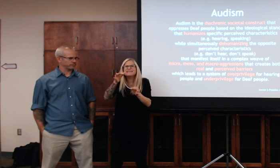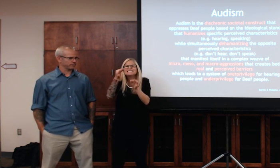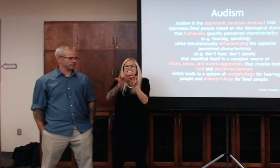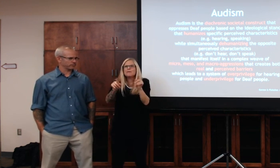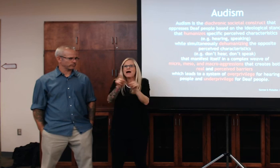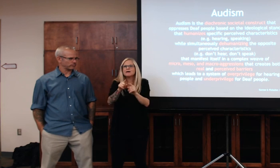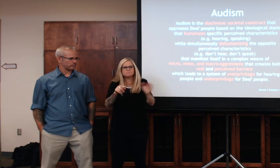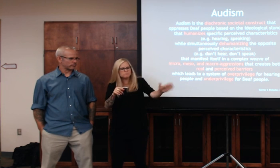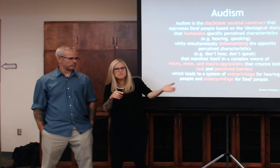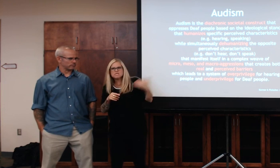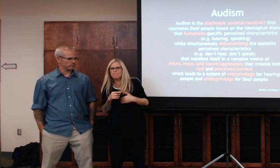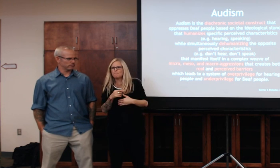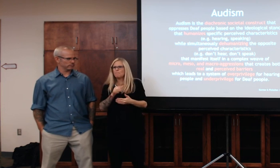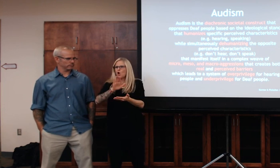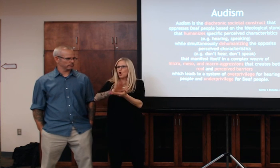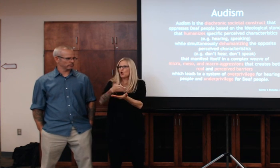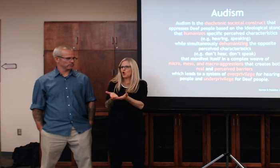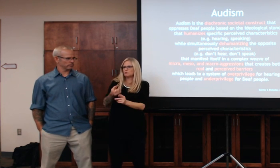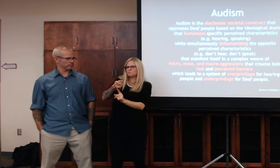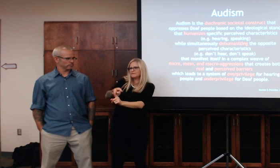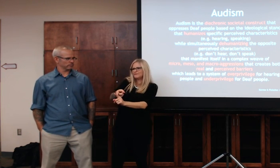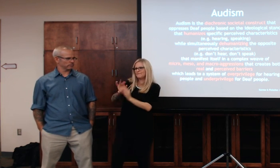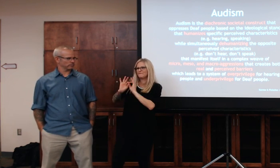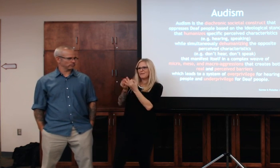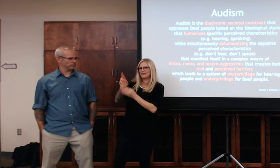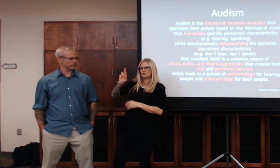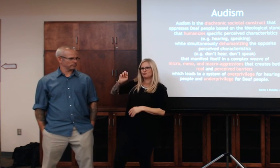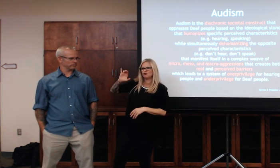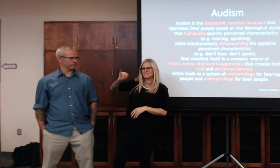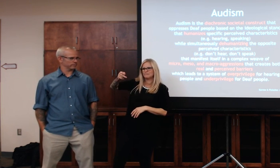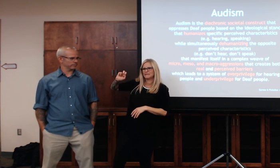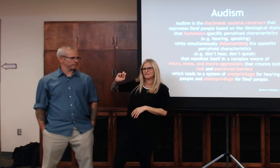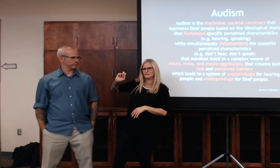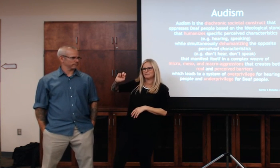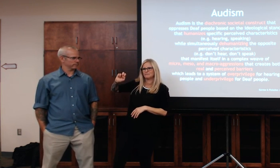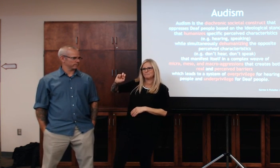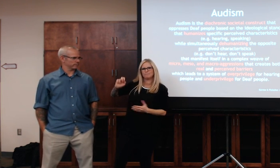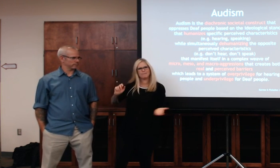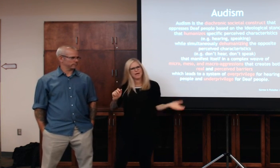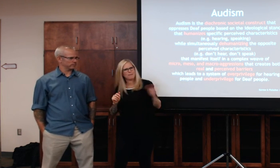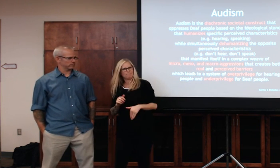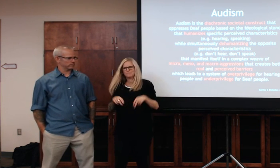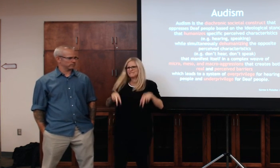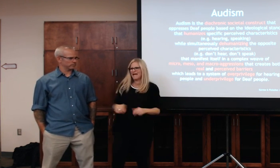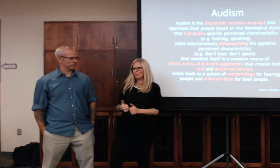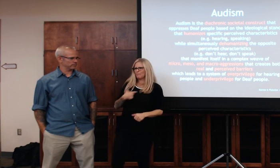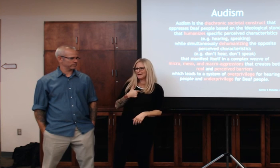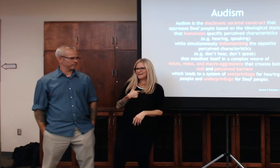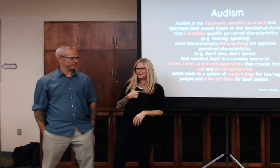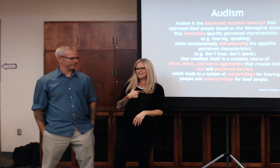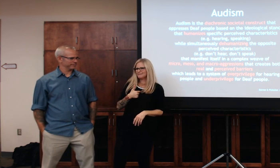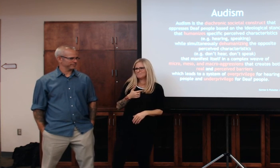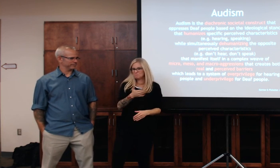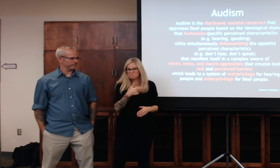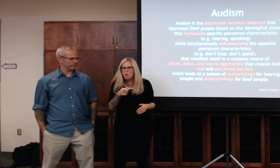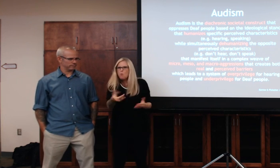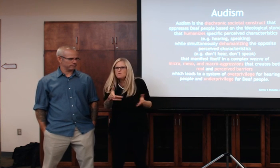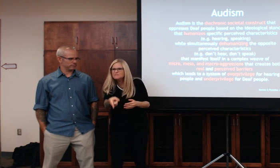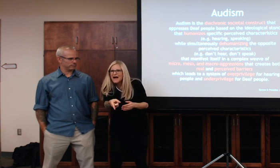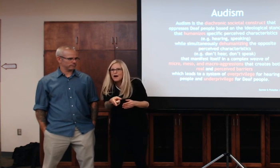Explanations. It could be very simple as, come cook a family recipe. Come with me, come stand with me and cook a family recipe.